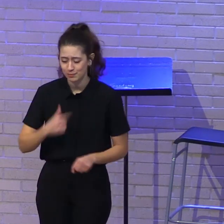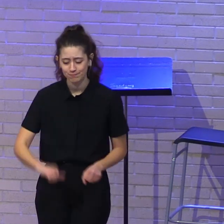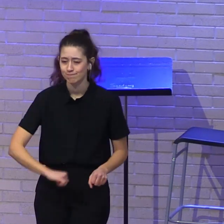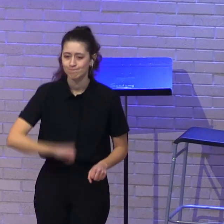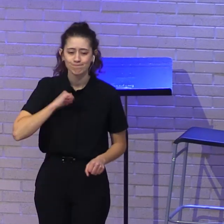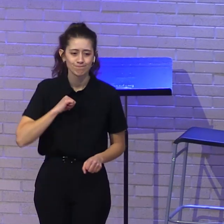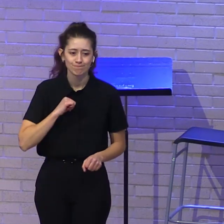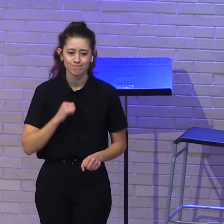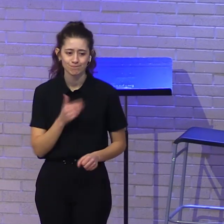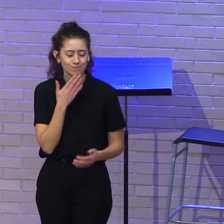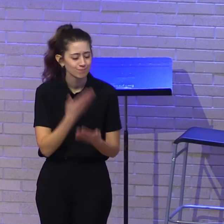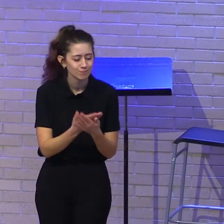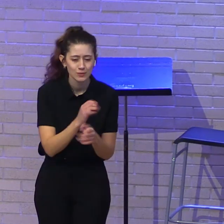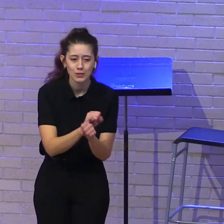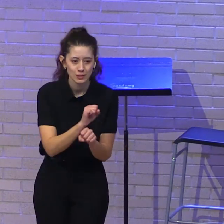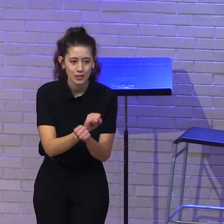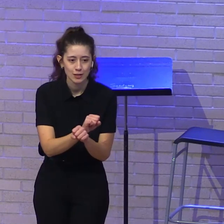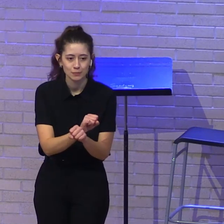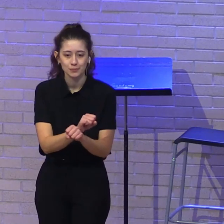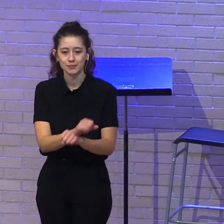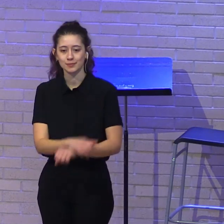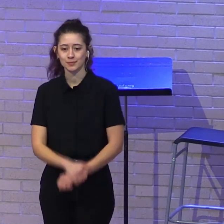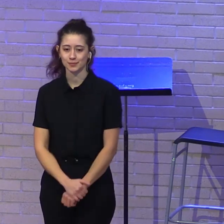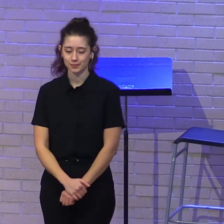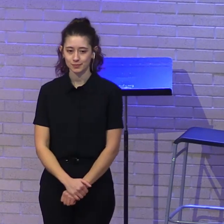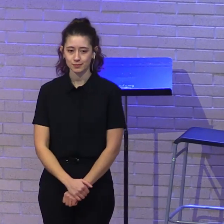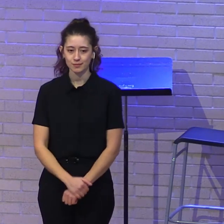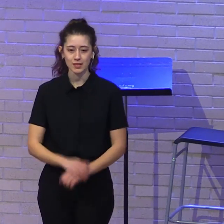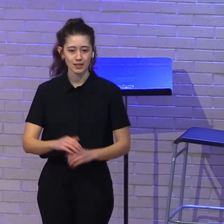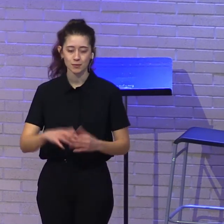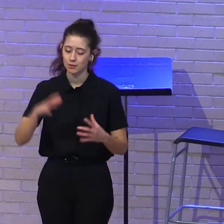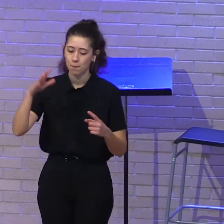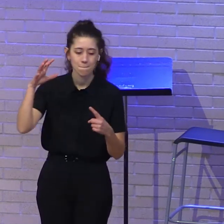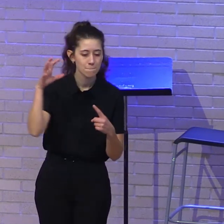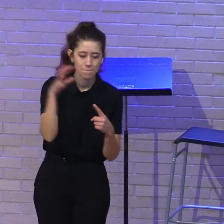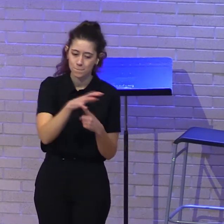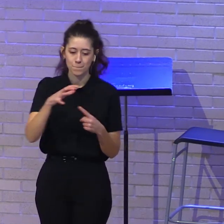me. That was one of the best moments of my life.